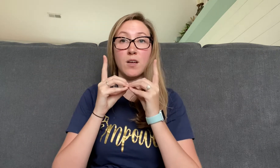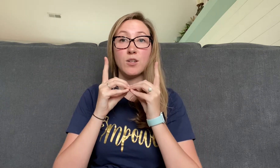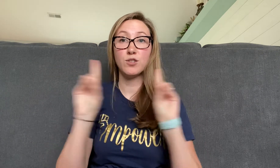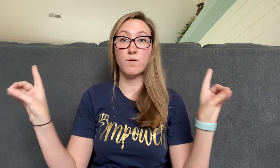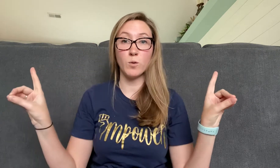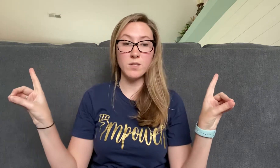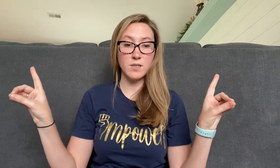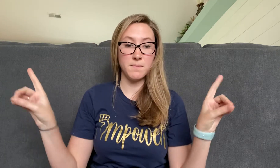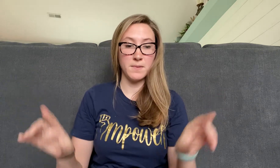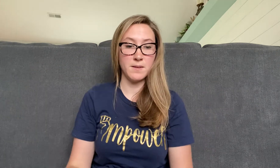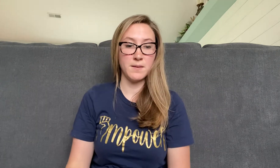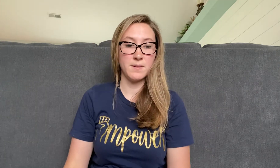divorce.